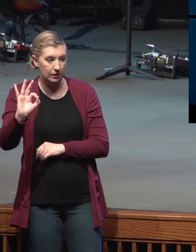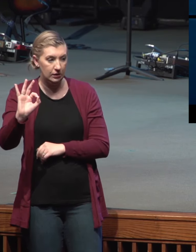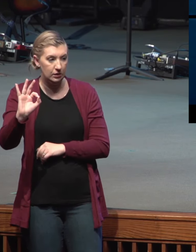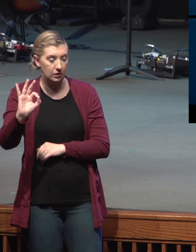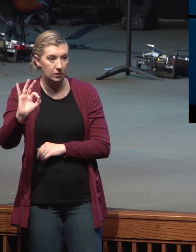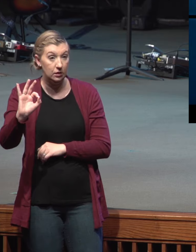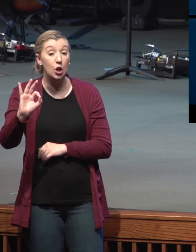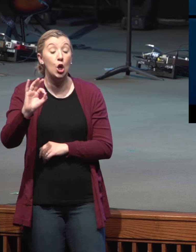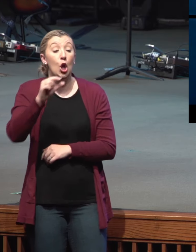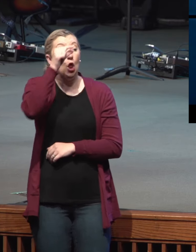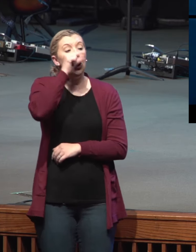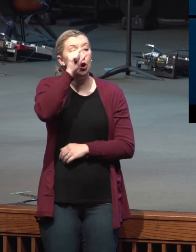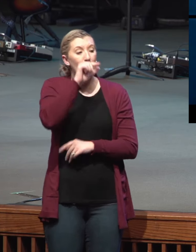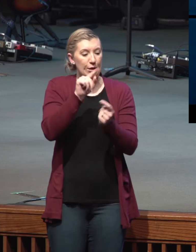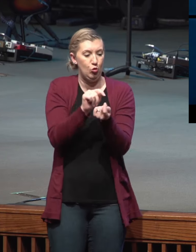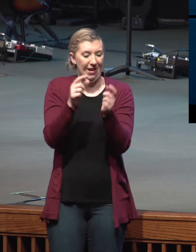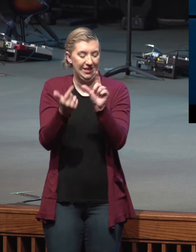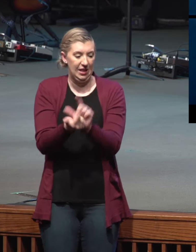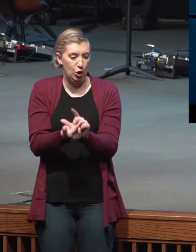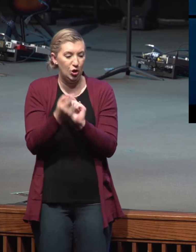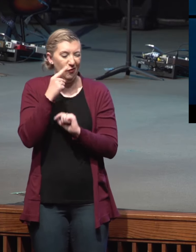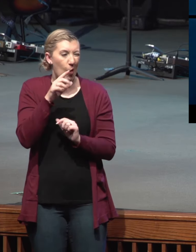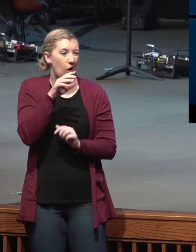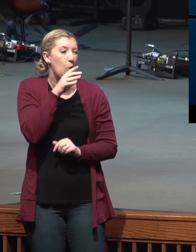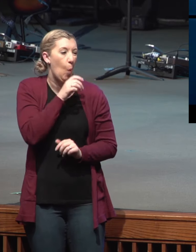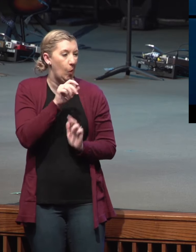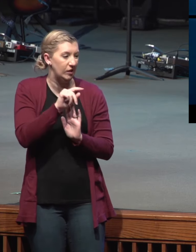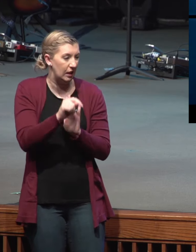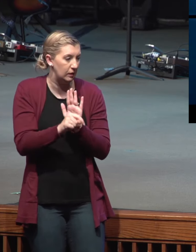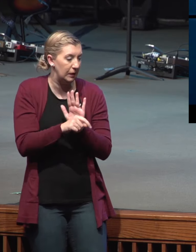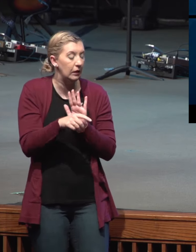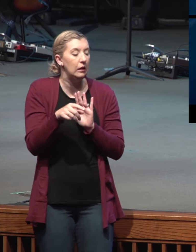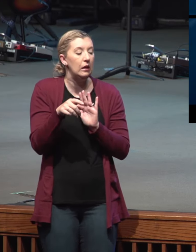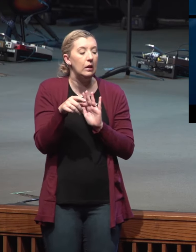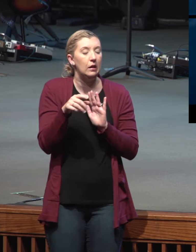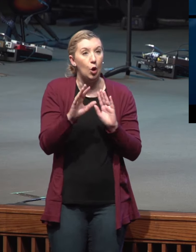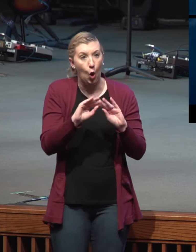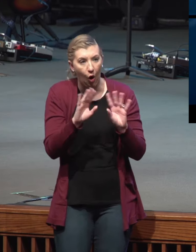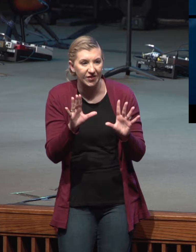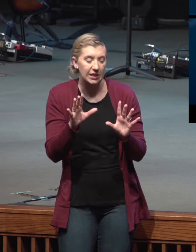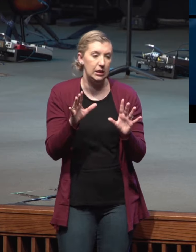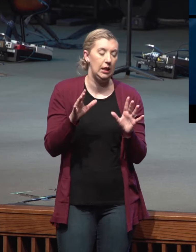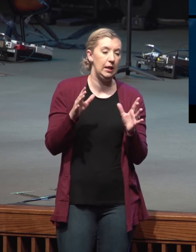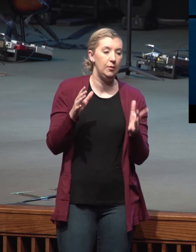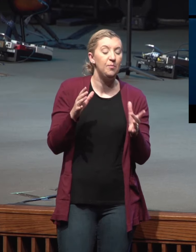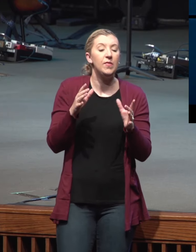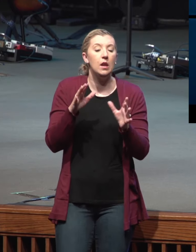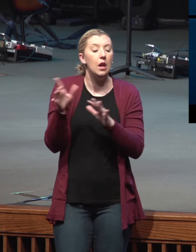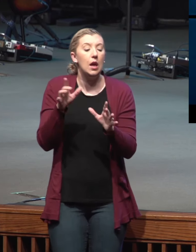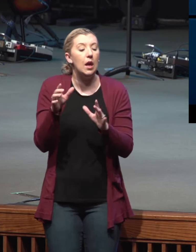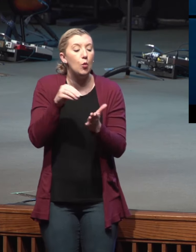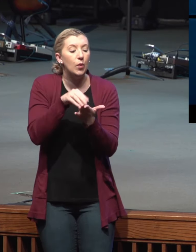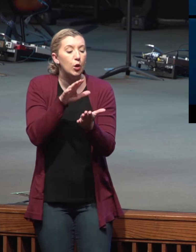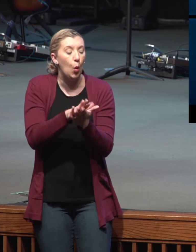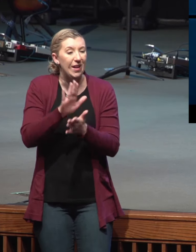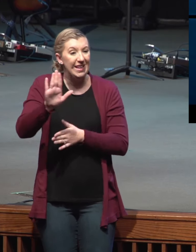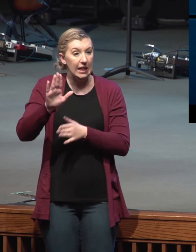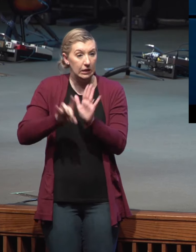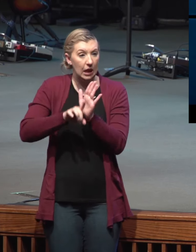Now, the Greek translation of the Old Testament, obviously coming subsequent, it recorded his